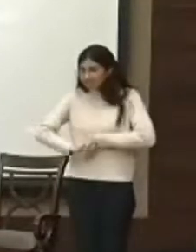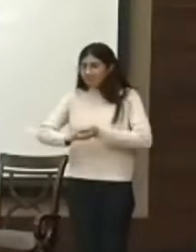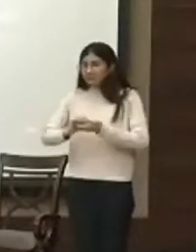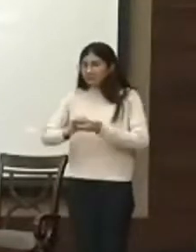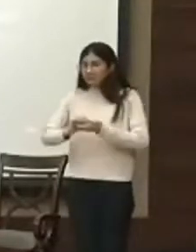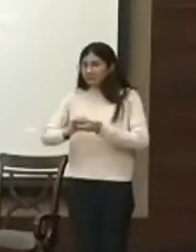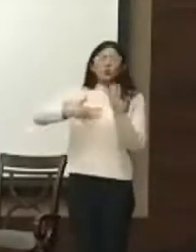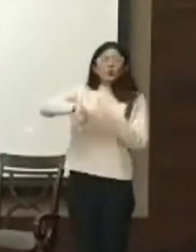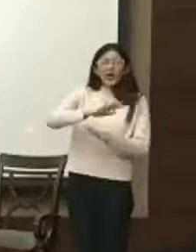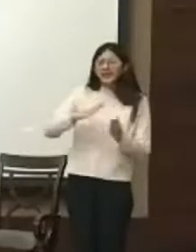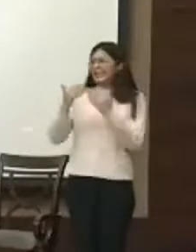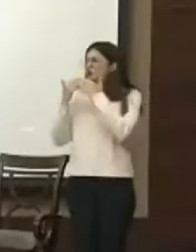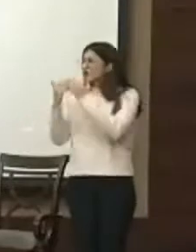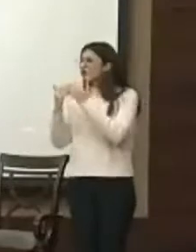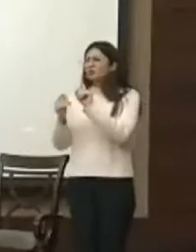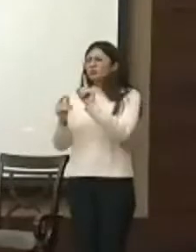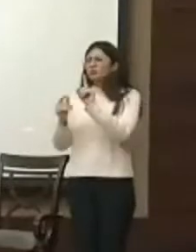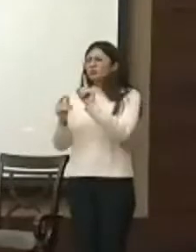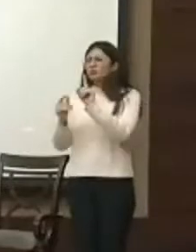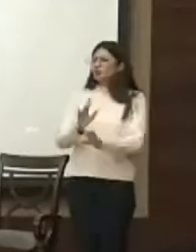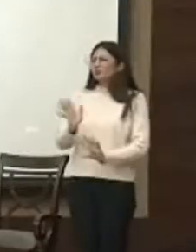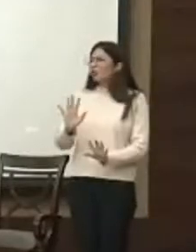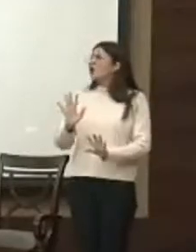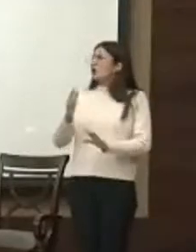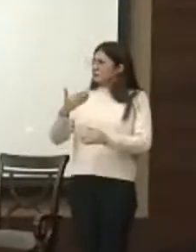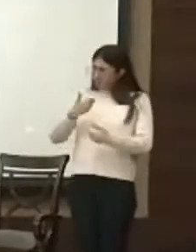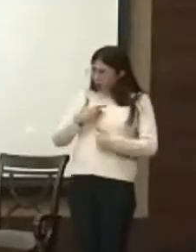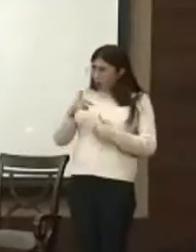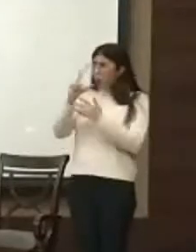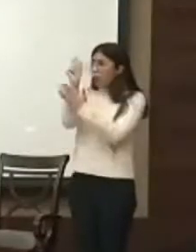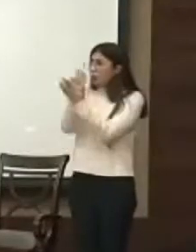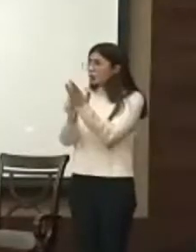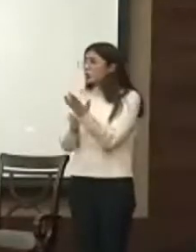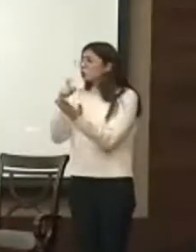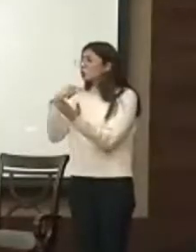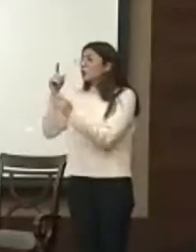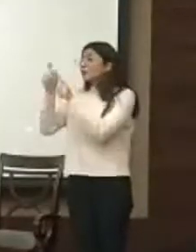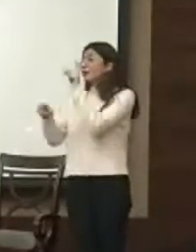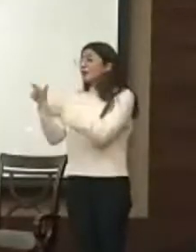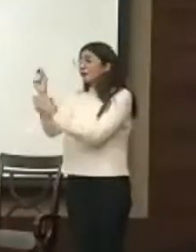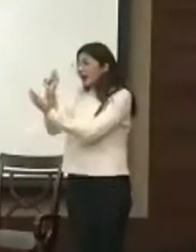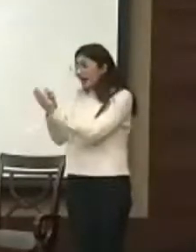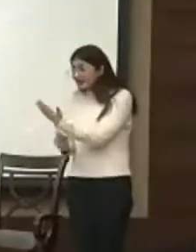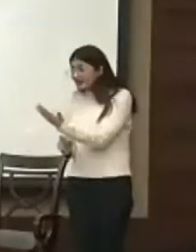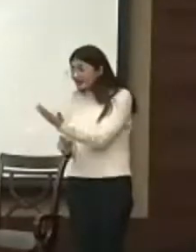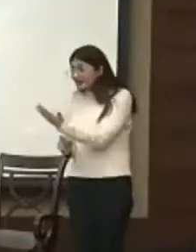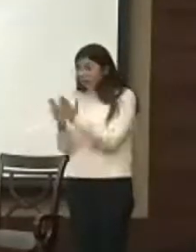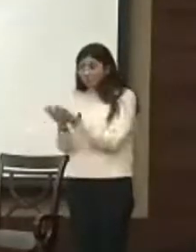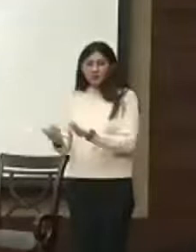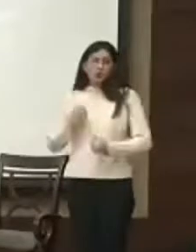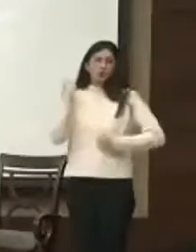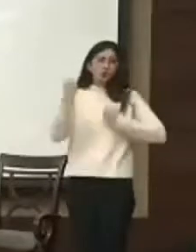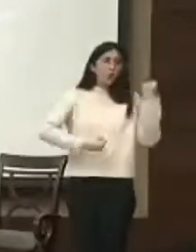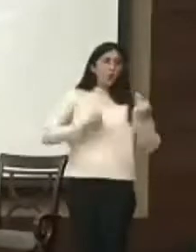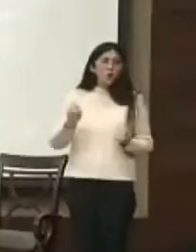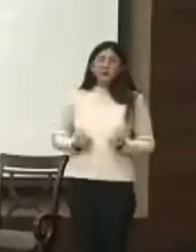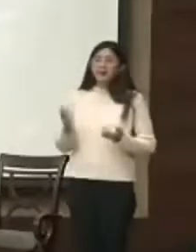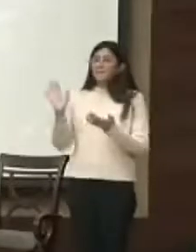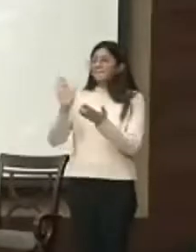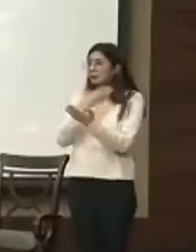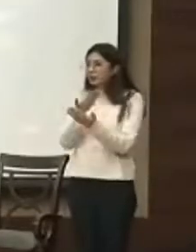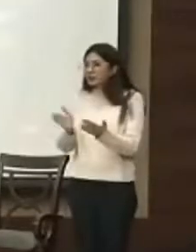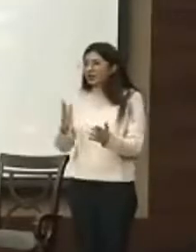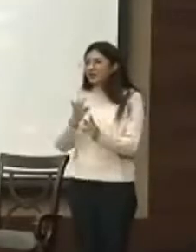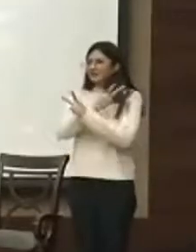or educationists, but also artists, also authors, also music, also sports. And it's, the